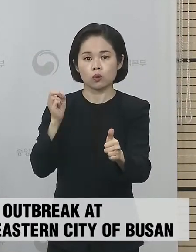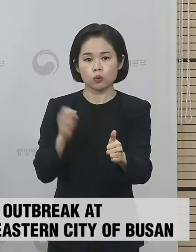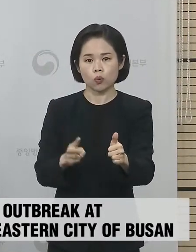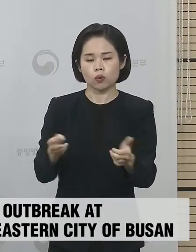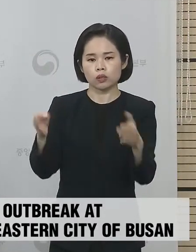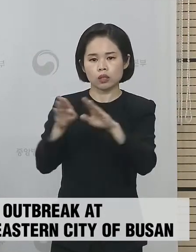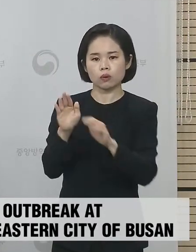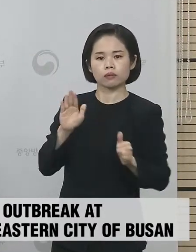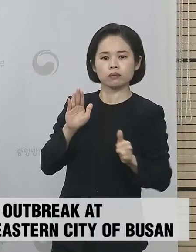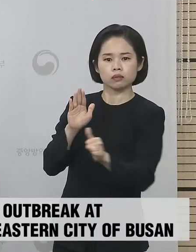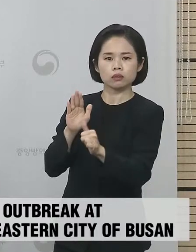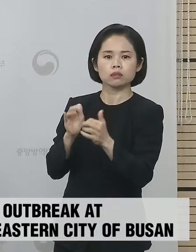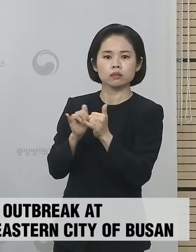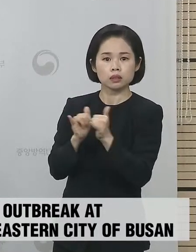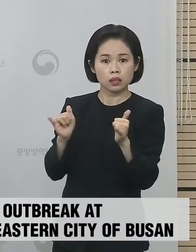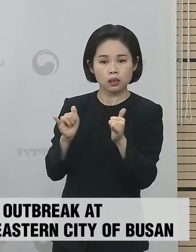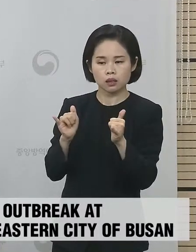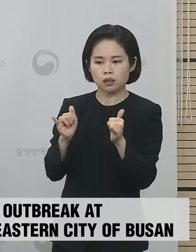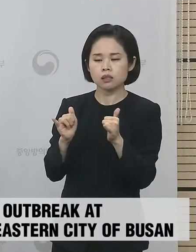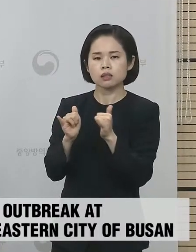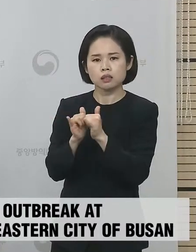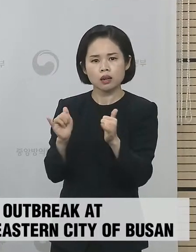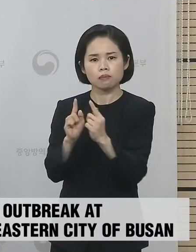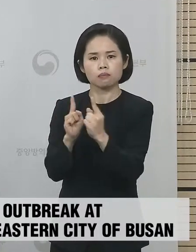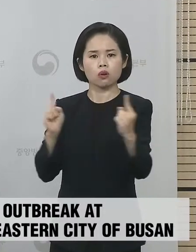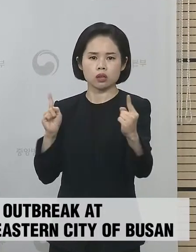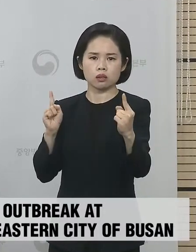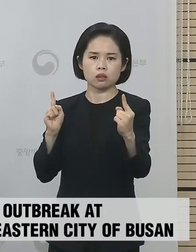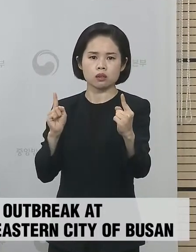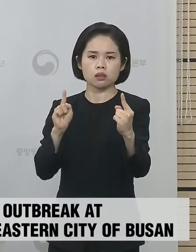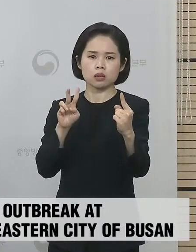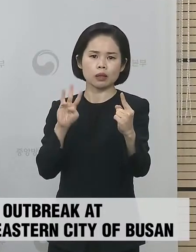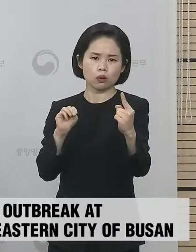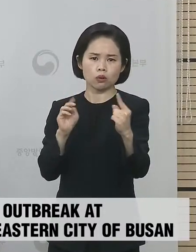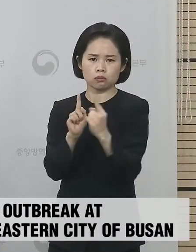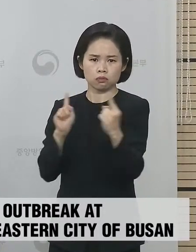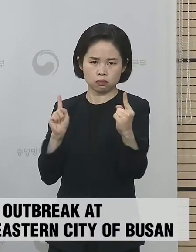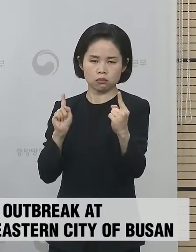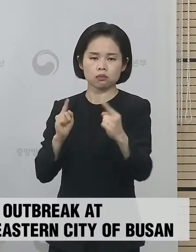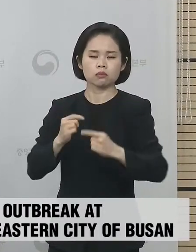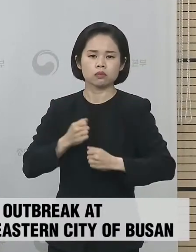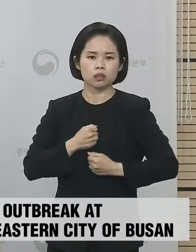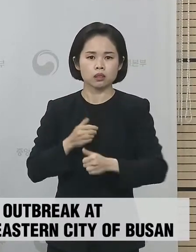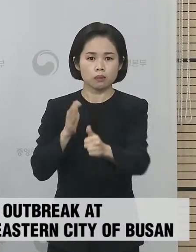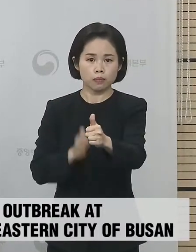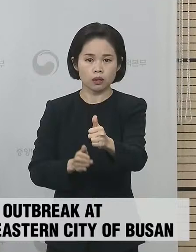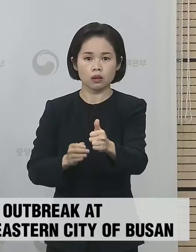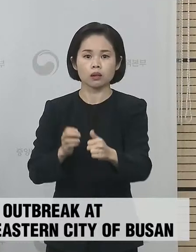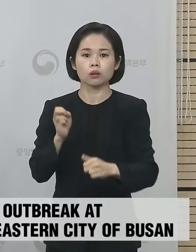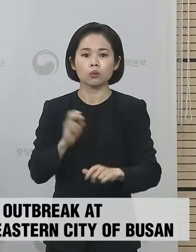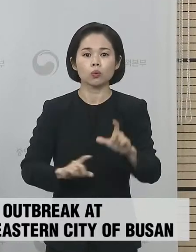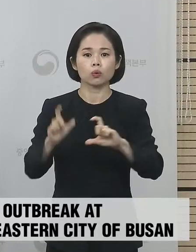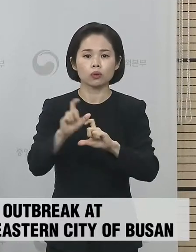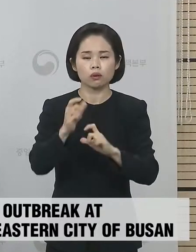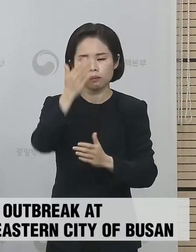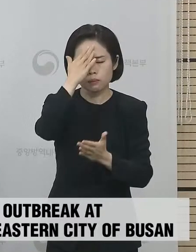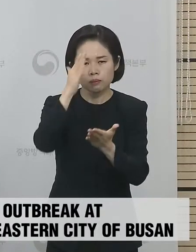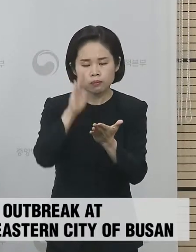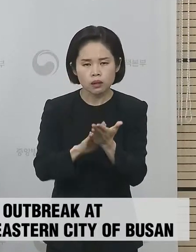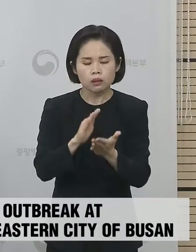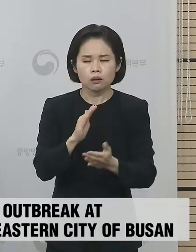basis and wash their hands on a regular basis as well. And all of the people who are visiting the facility as well need to